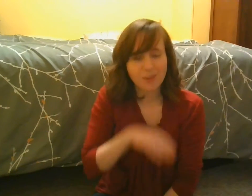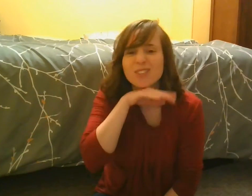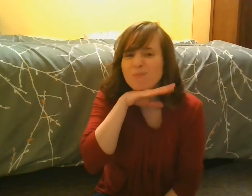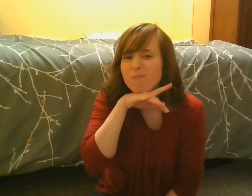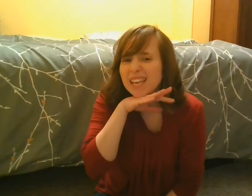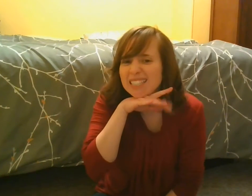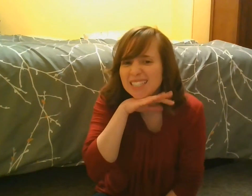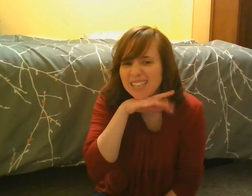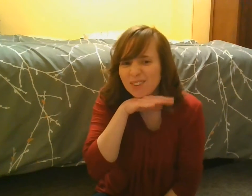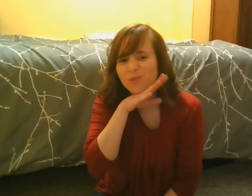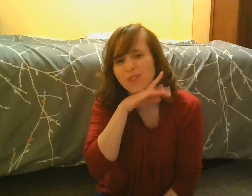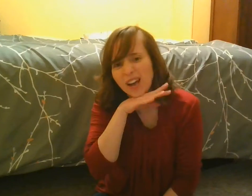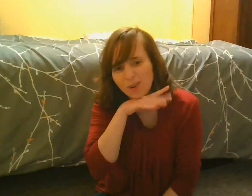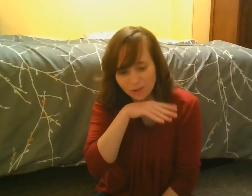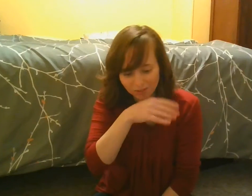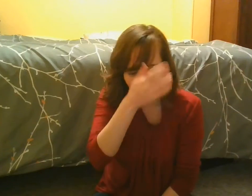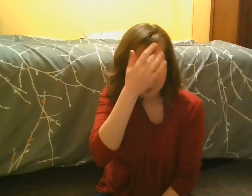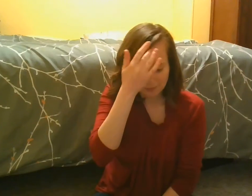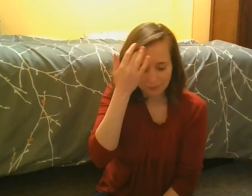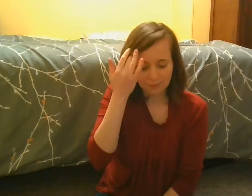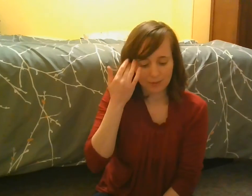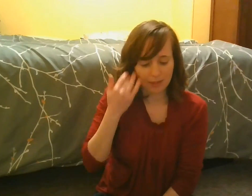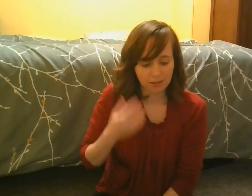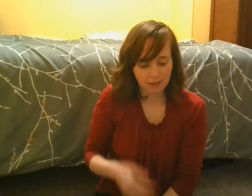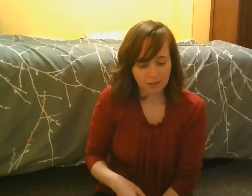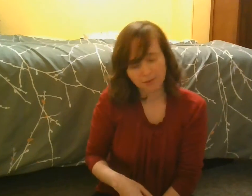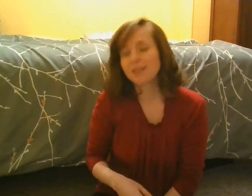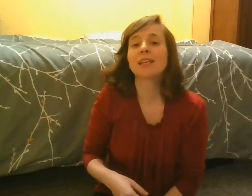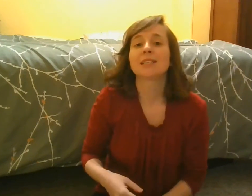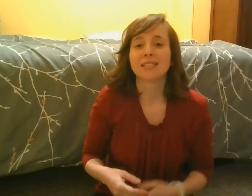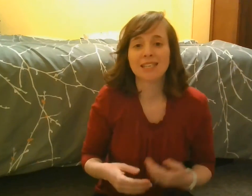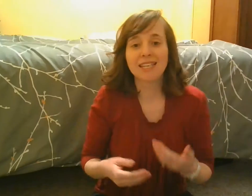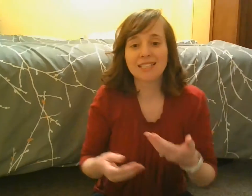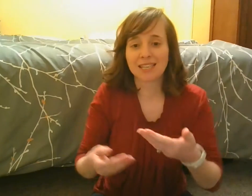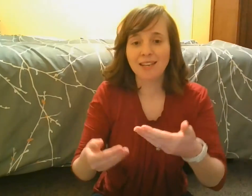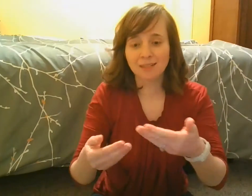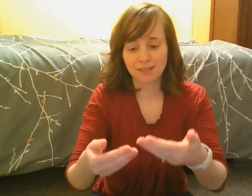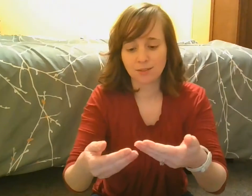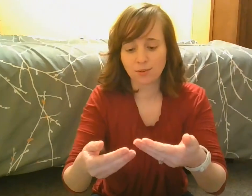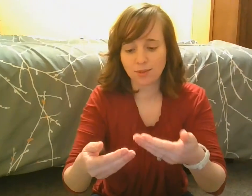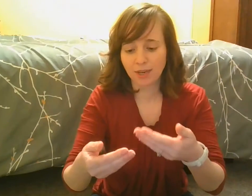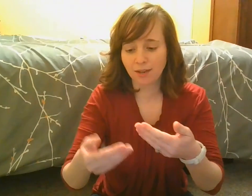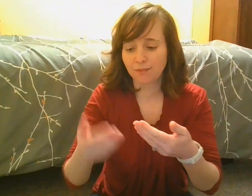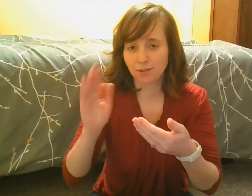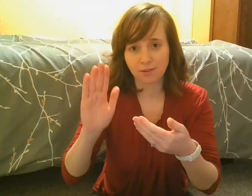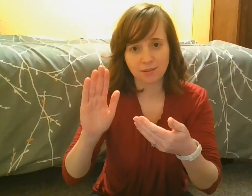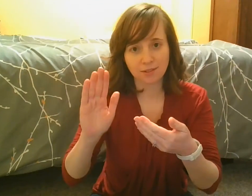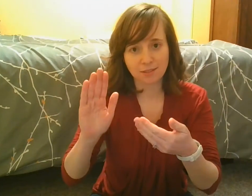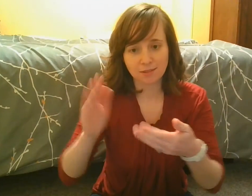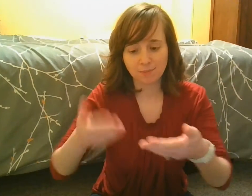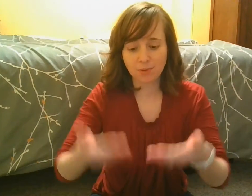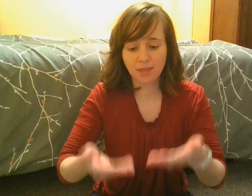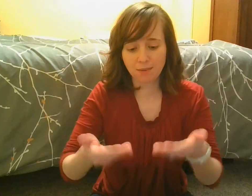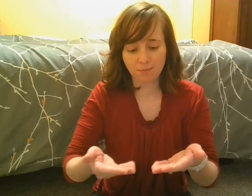Also messy or foul. Next is easy. So you have your both